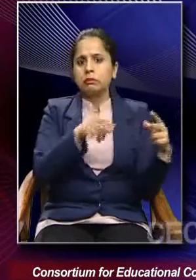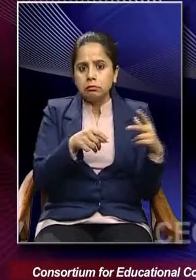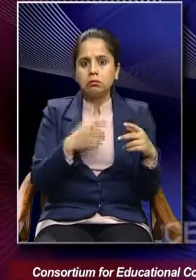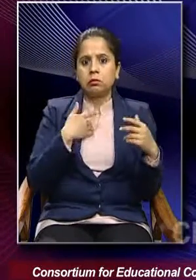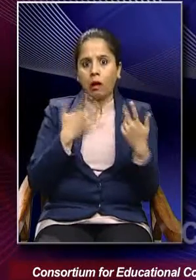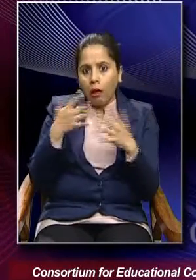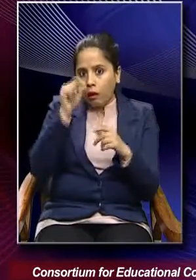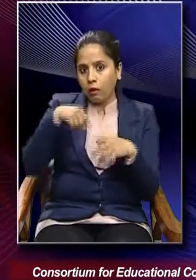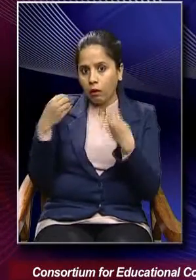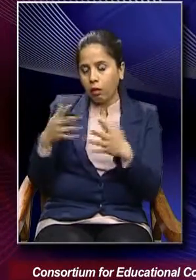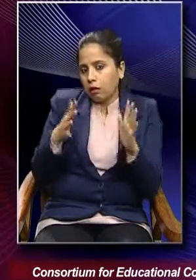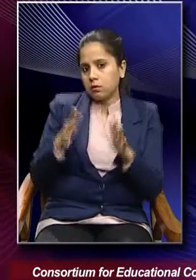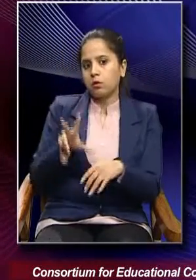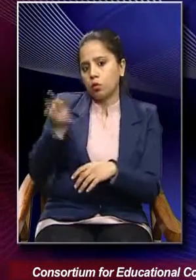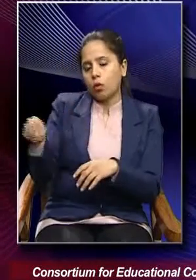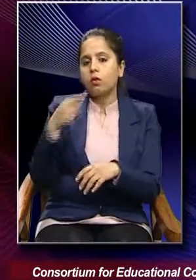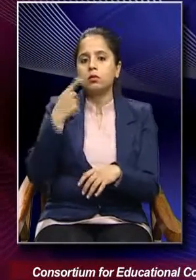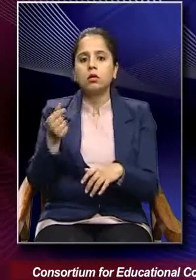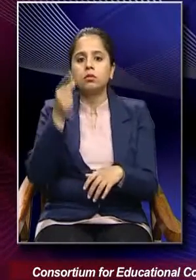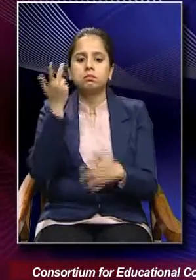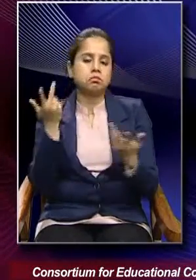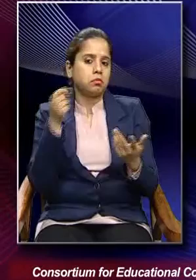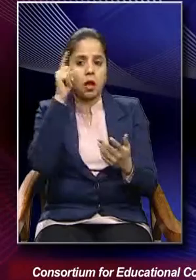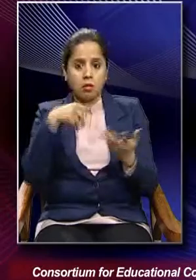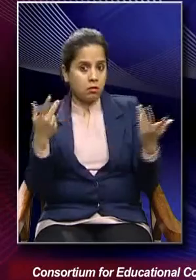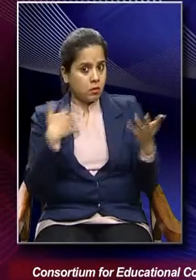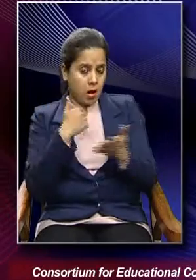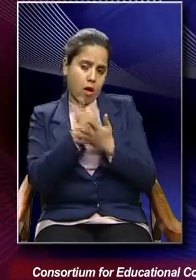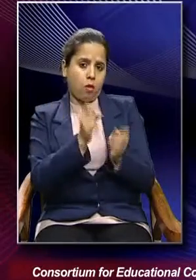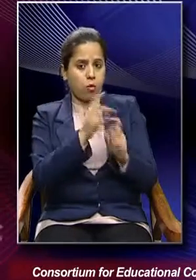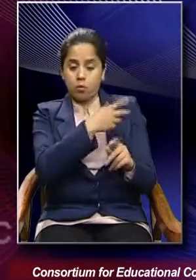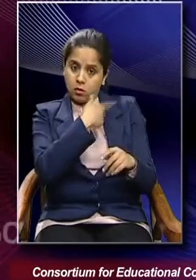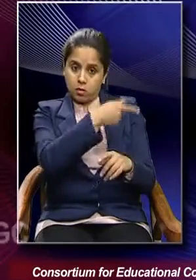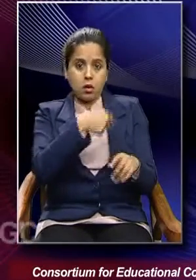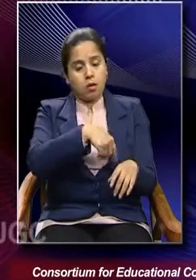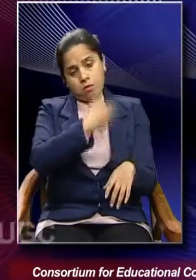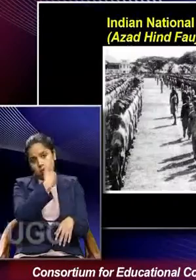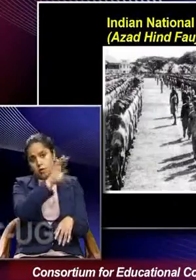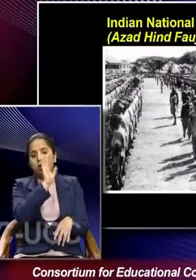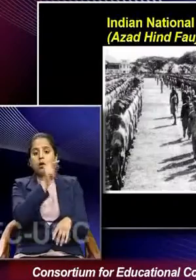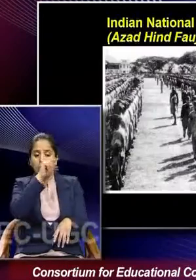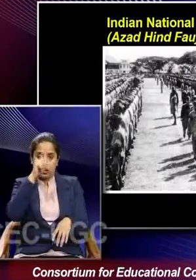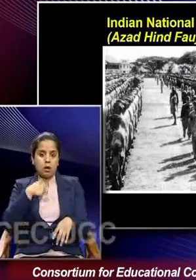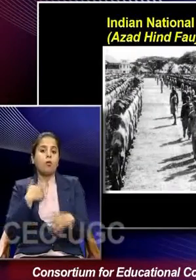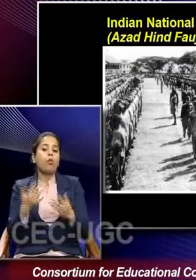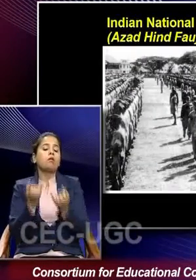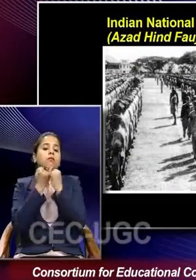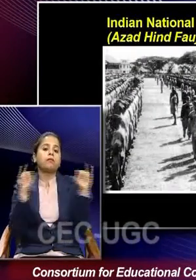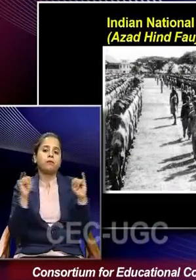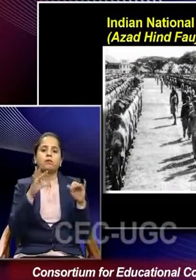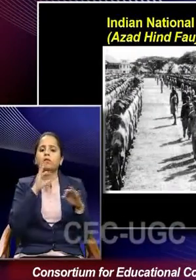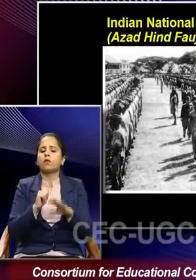by British. A very important development during this period was the formation